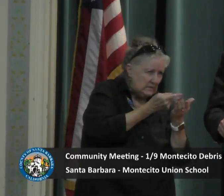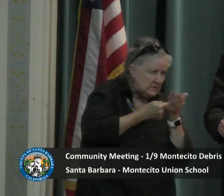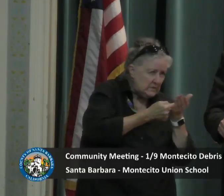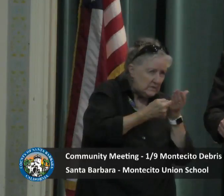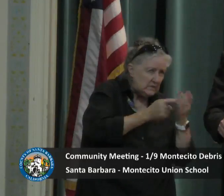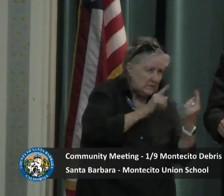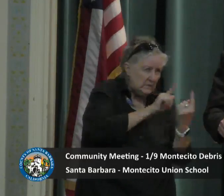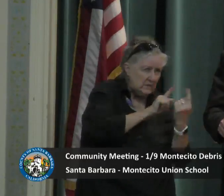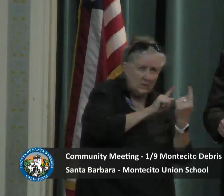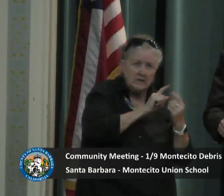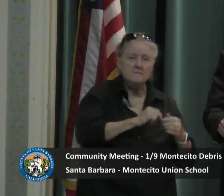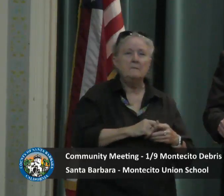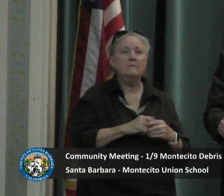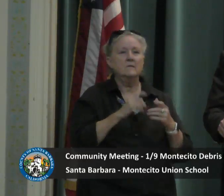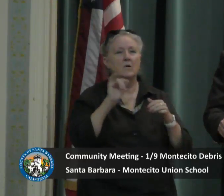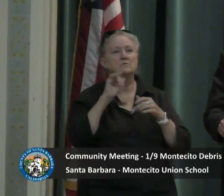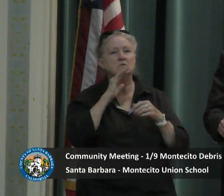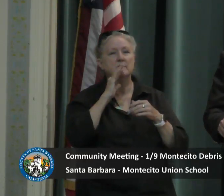We're also developing